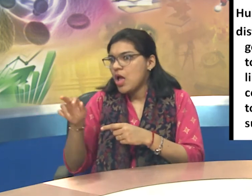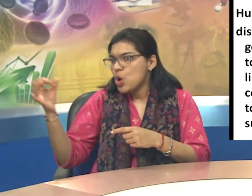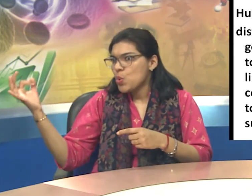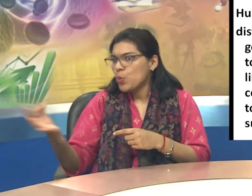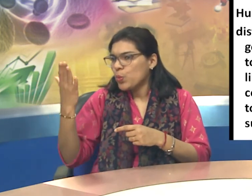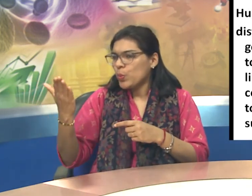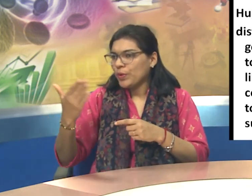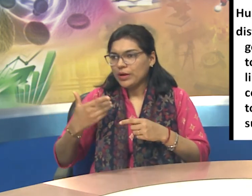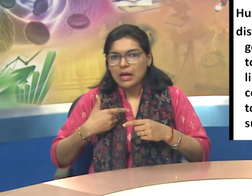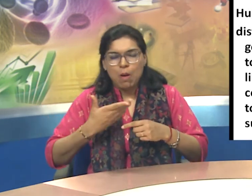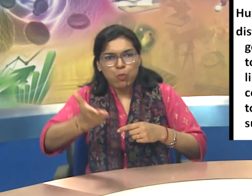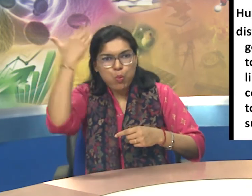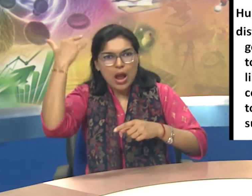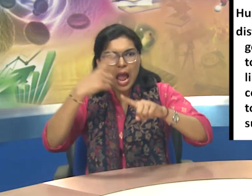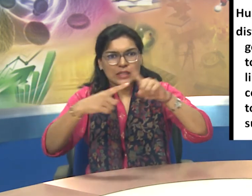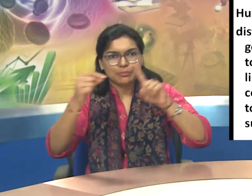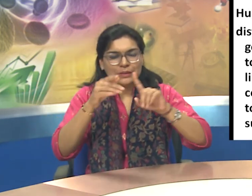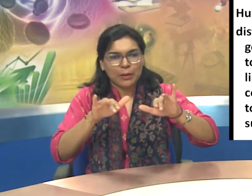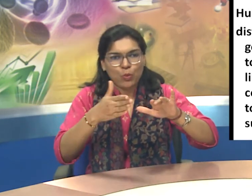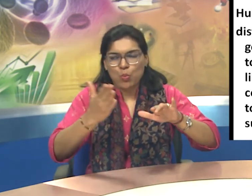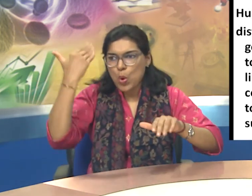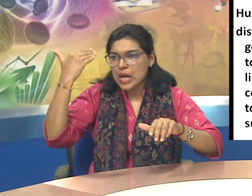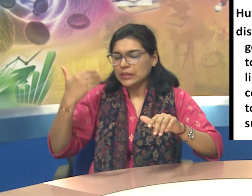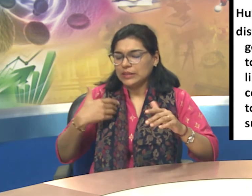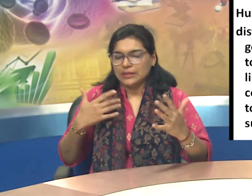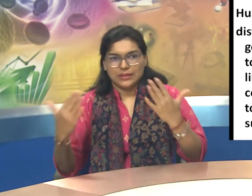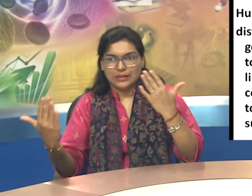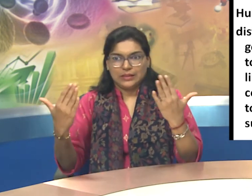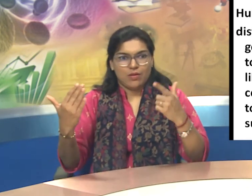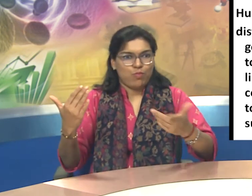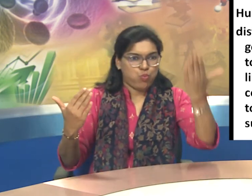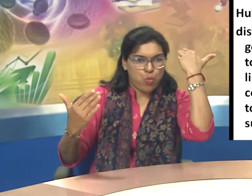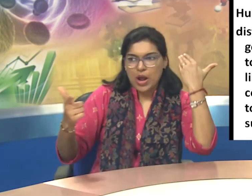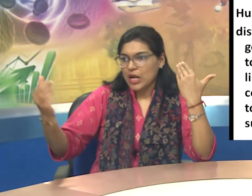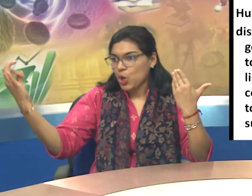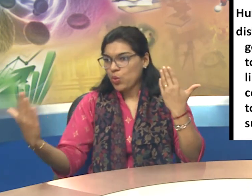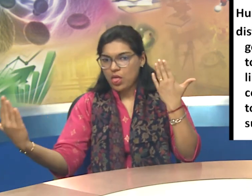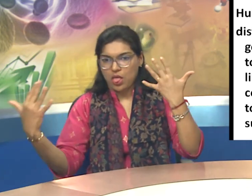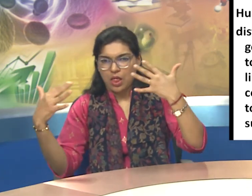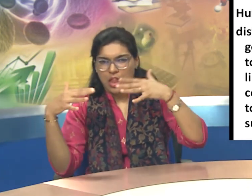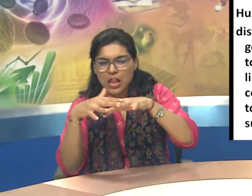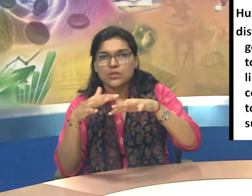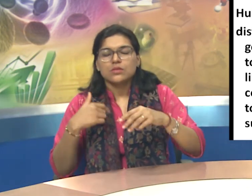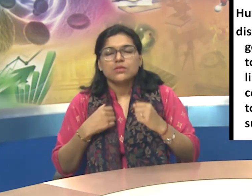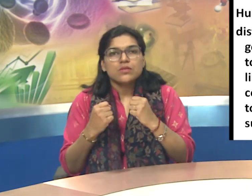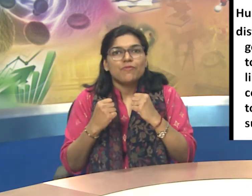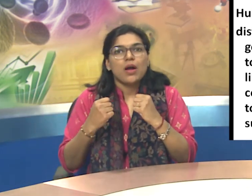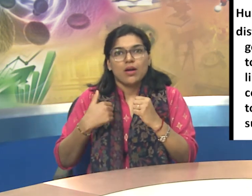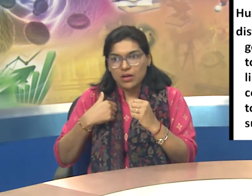Everybody likes to receive that information which confirms his present